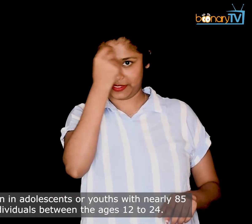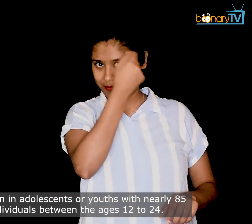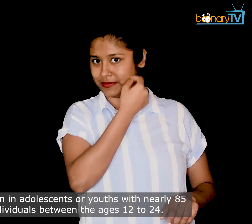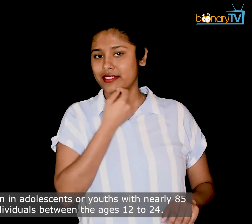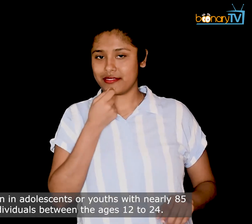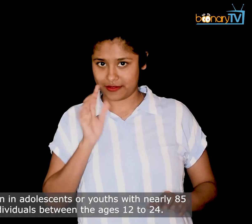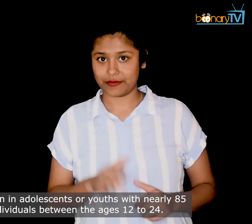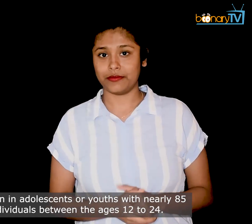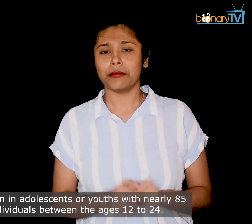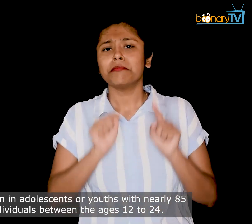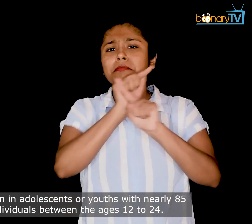with nearly